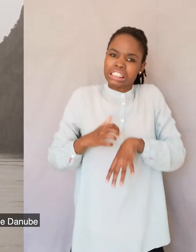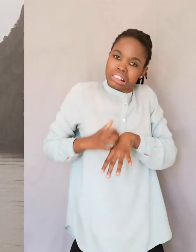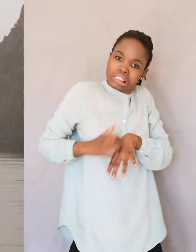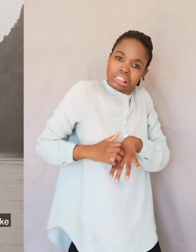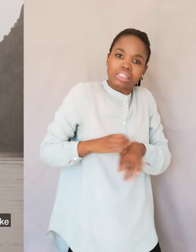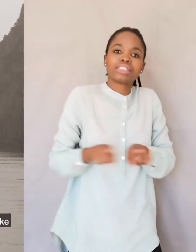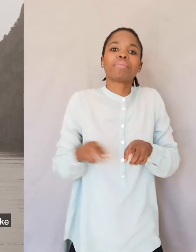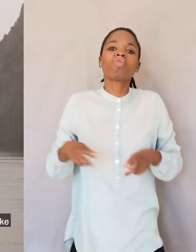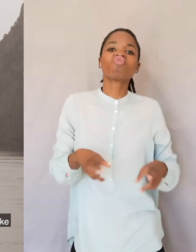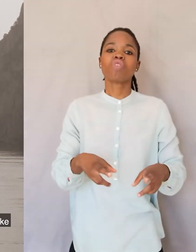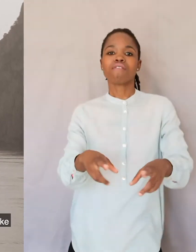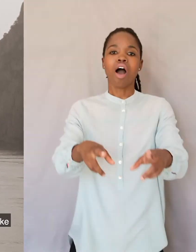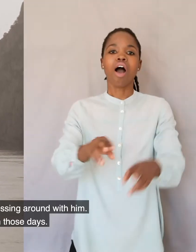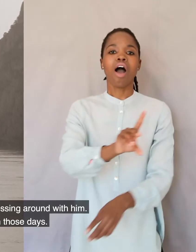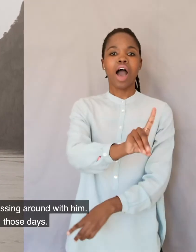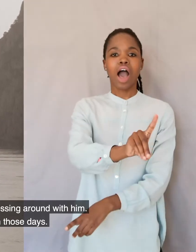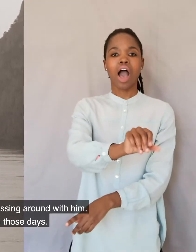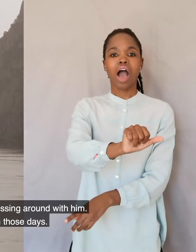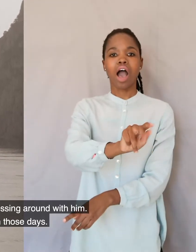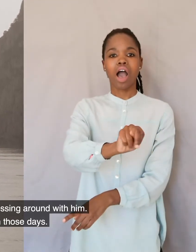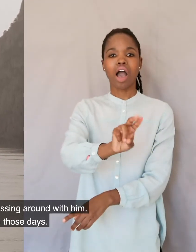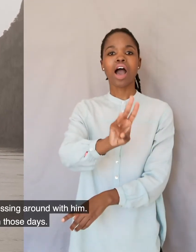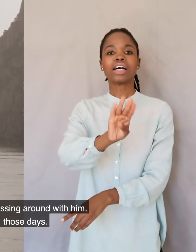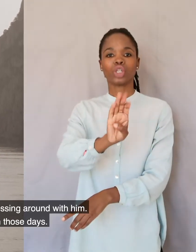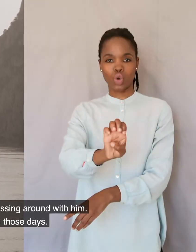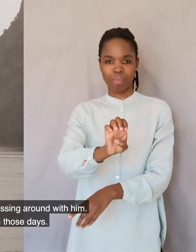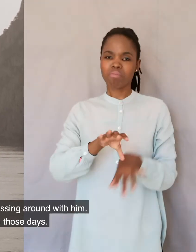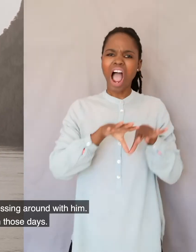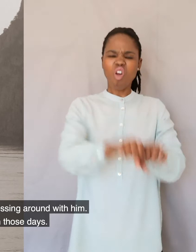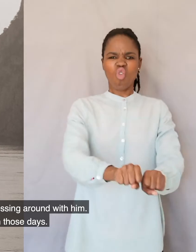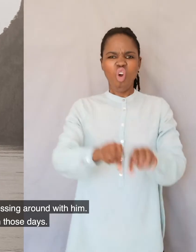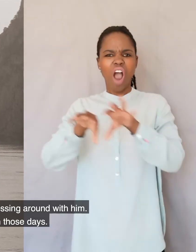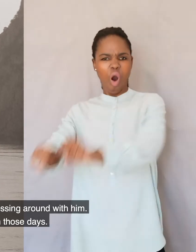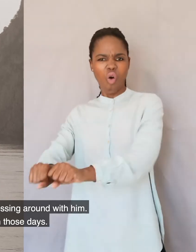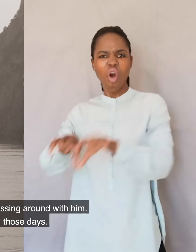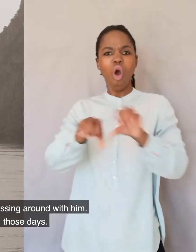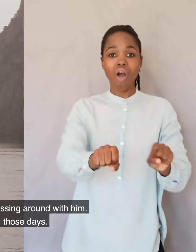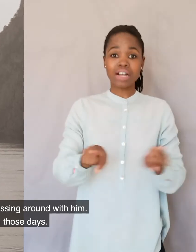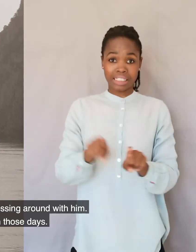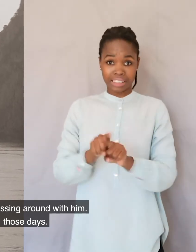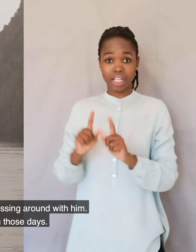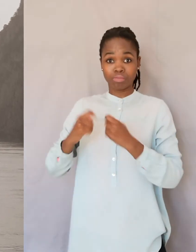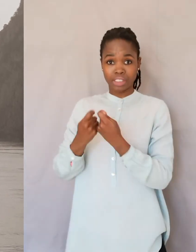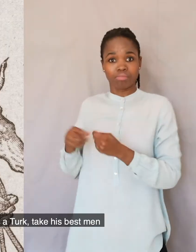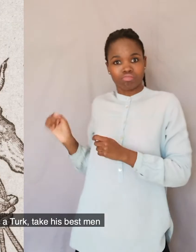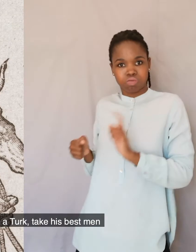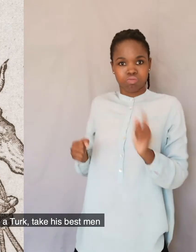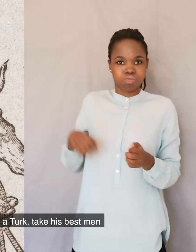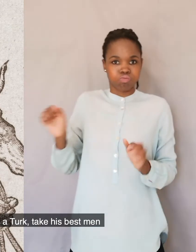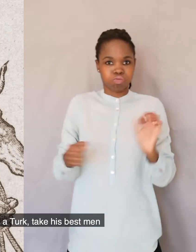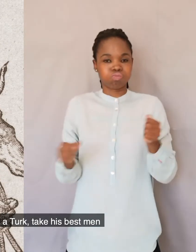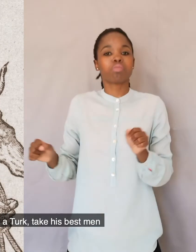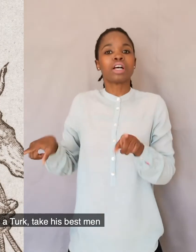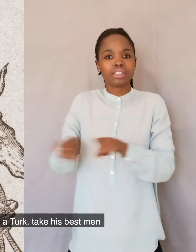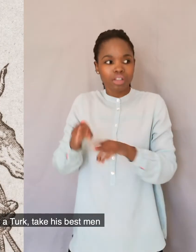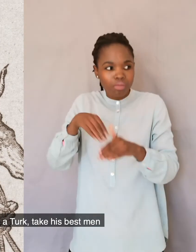Danube and trying to take territories here and there, or just messing around with them. He employed terrorism in those days. He used to